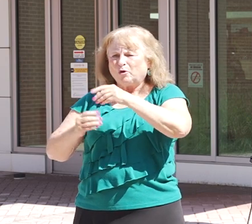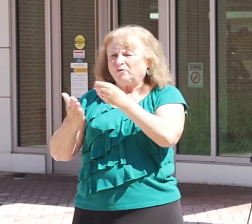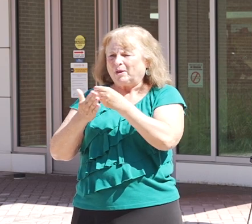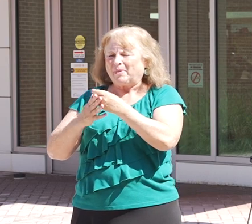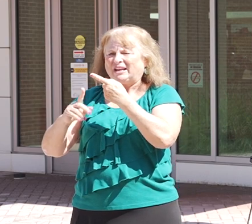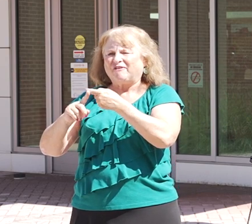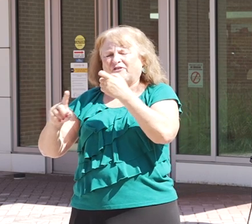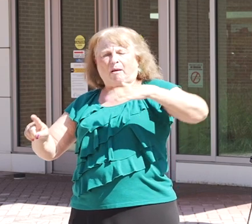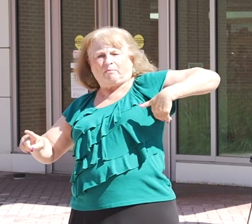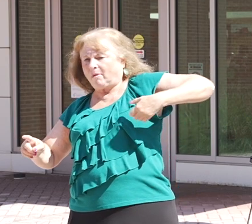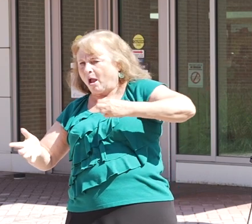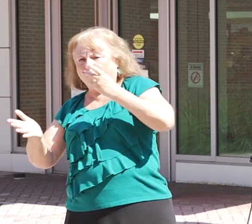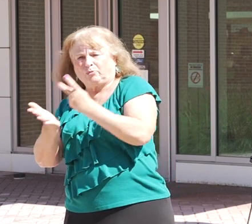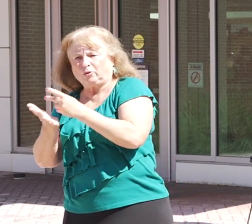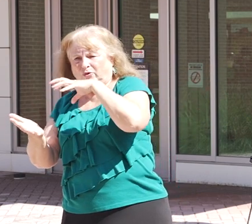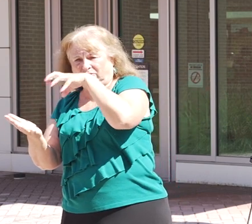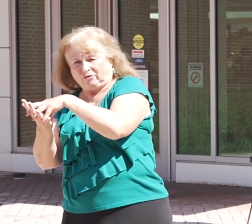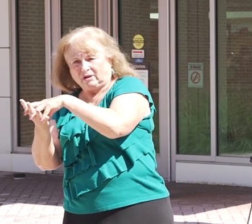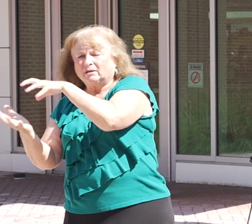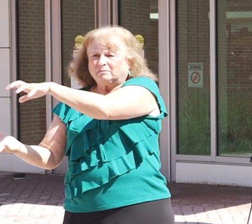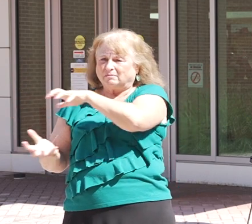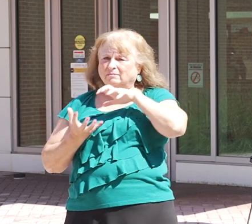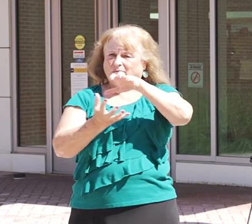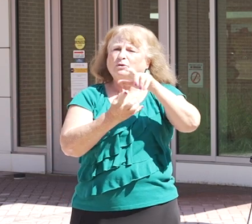of contingency.